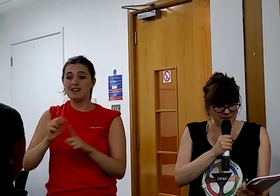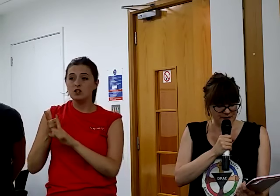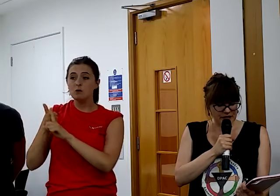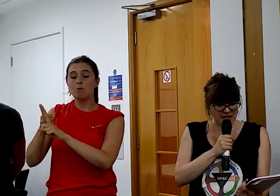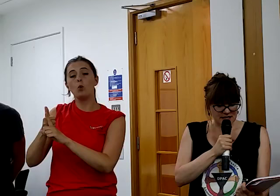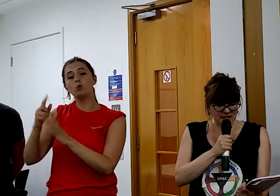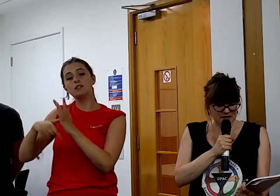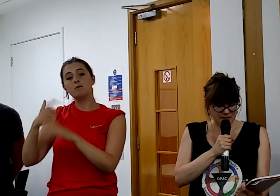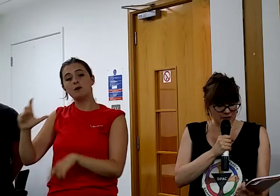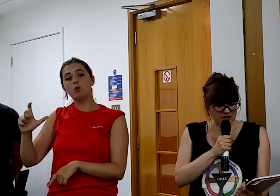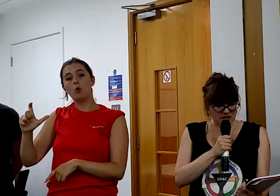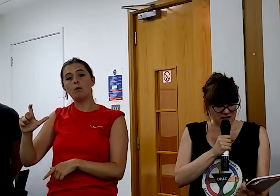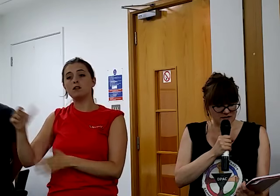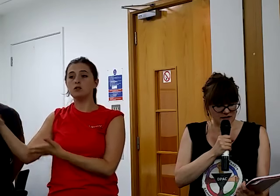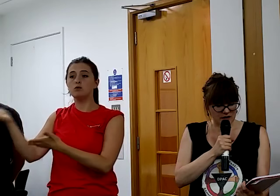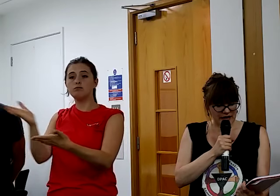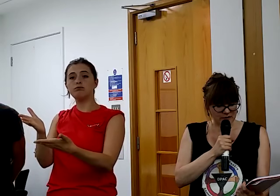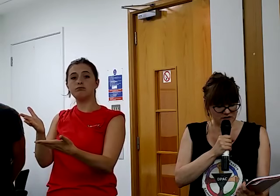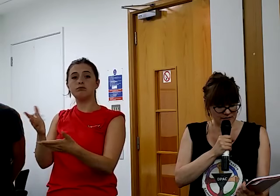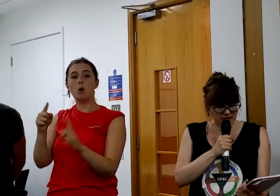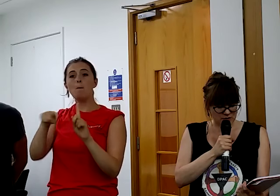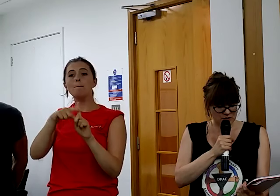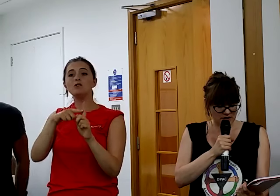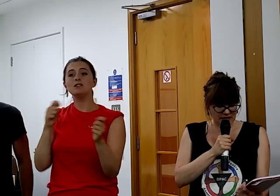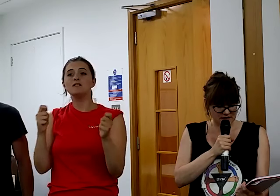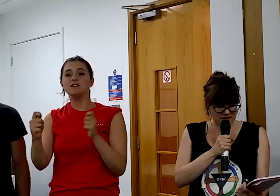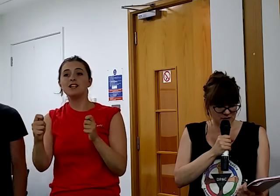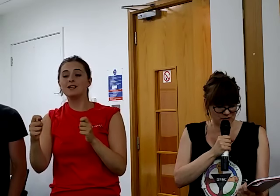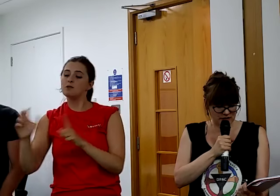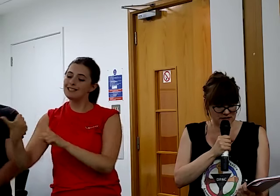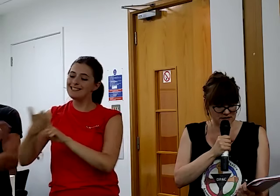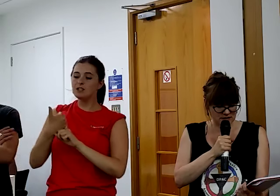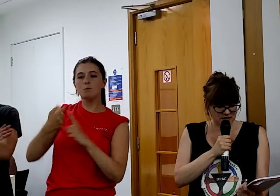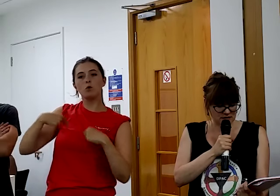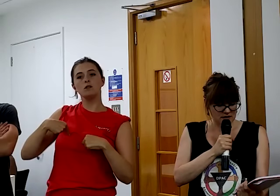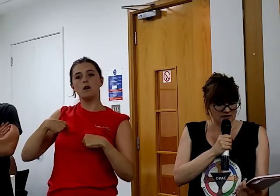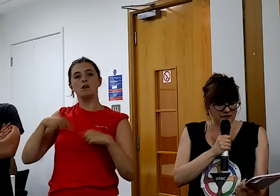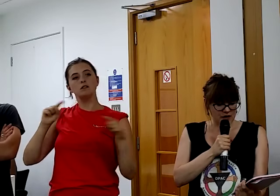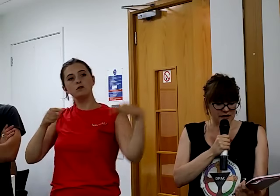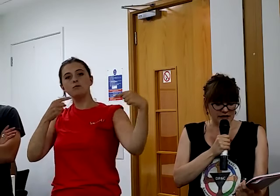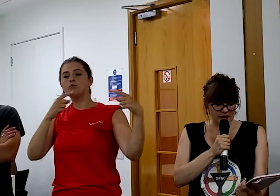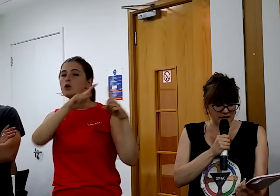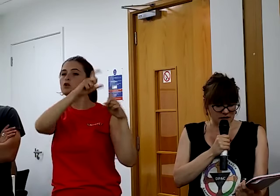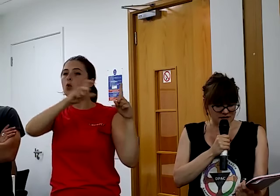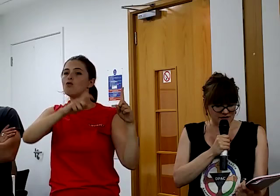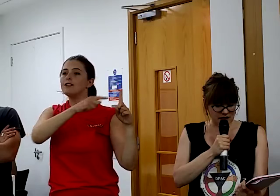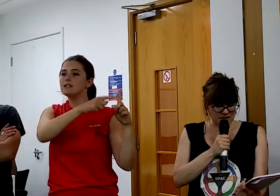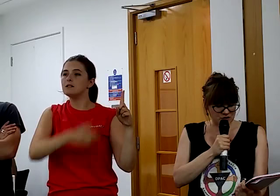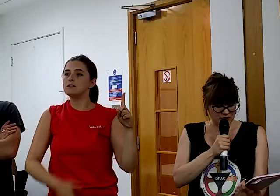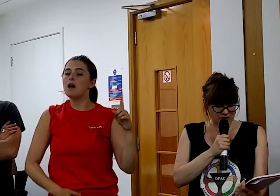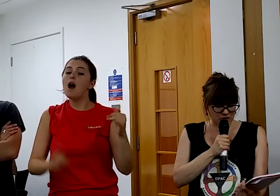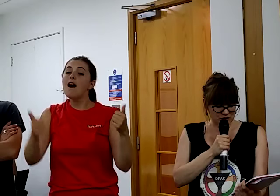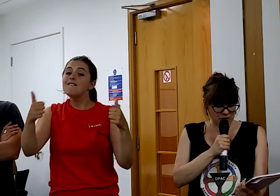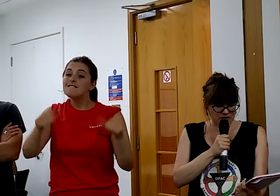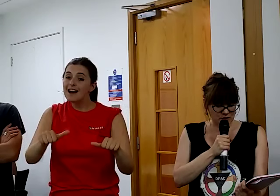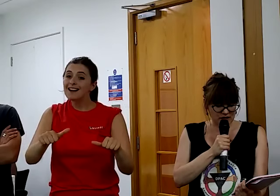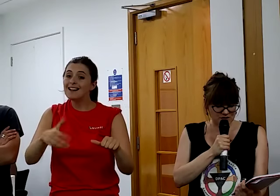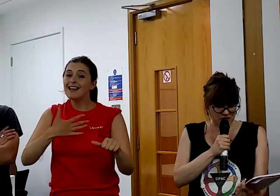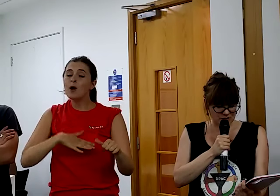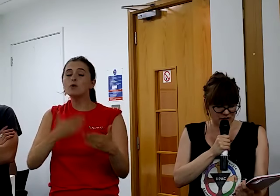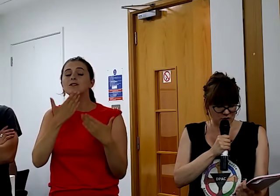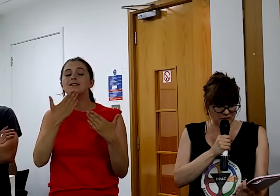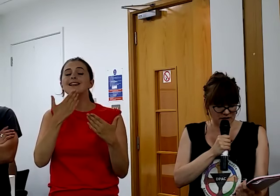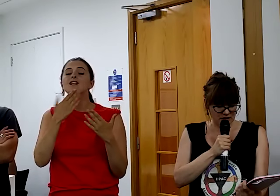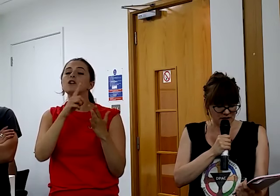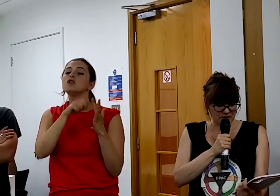positive change, as he has supported us in our countless battles against the Tories. Finally, I'd like to thank John McDonnell as